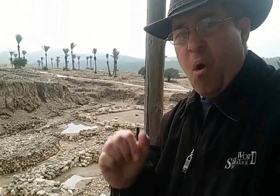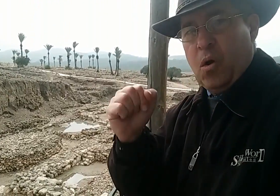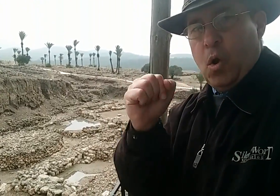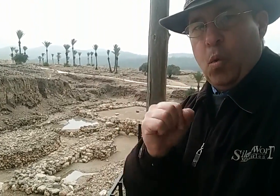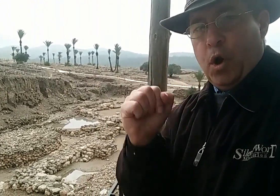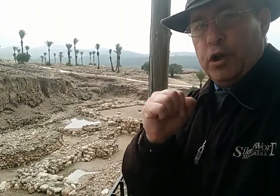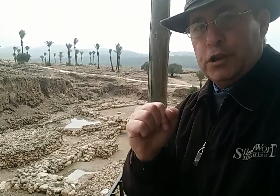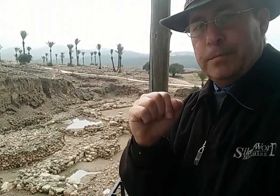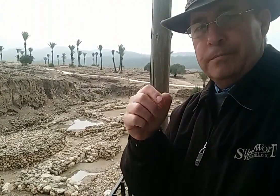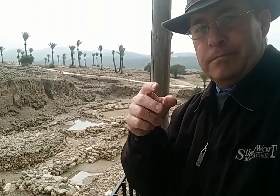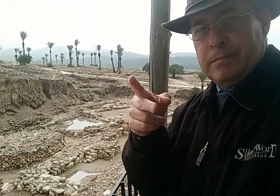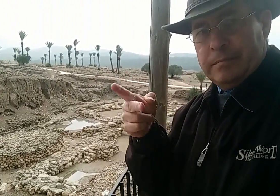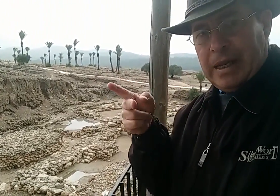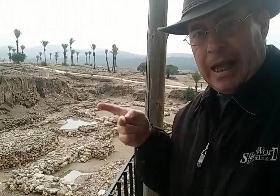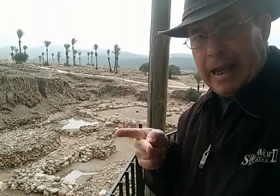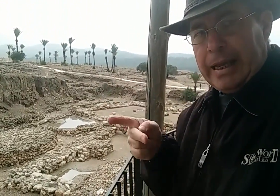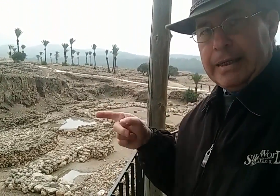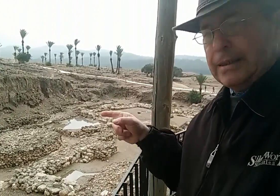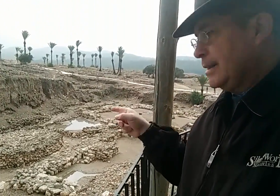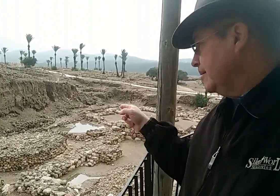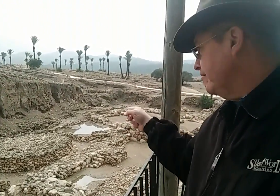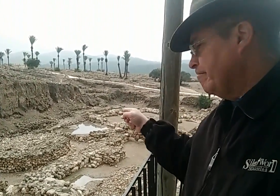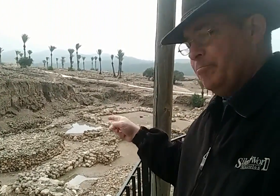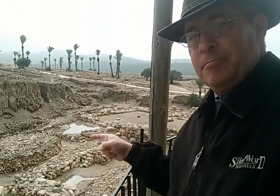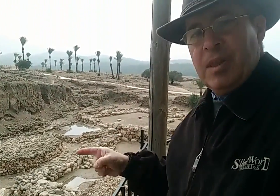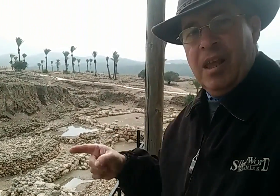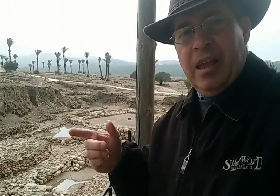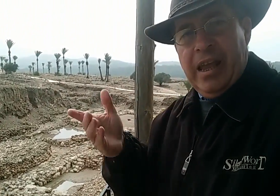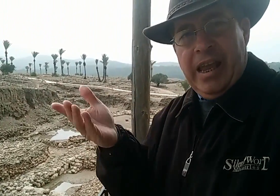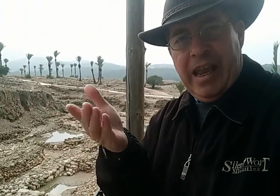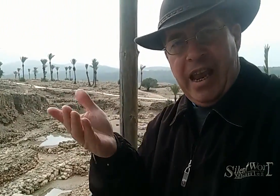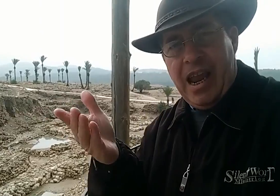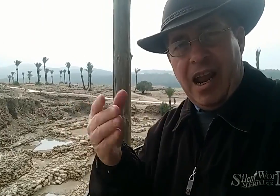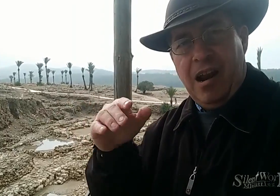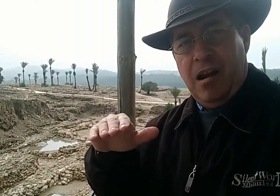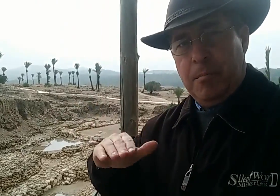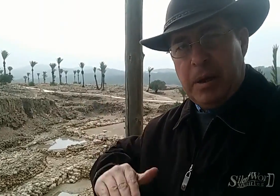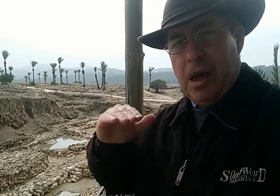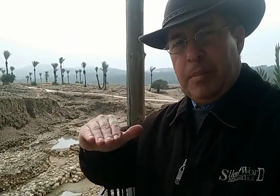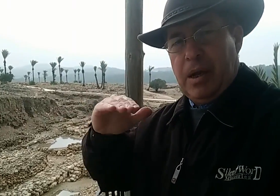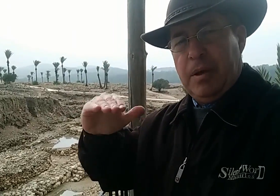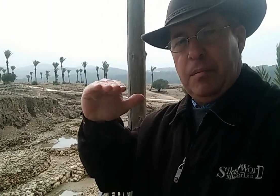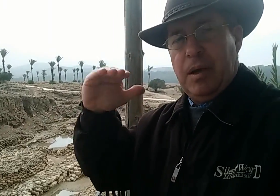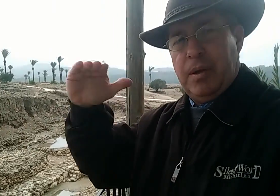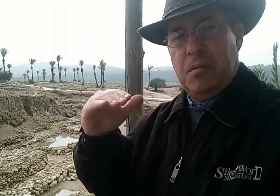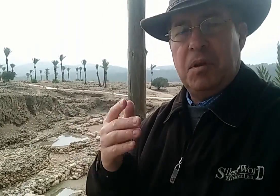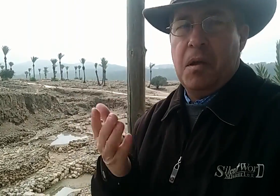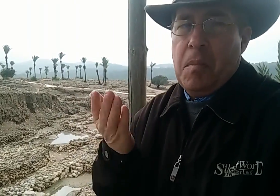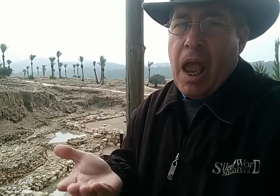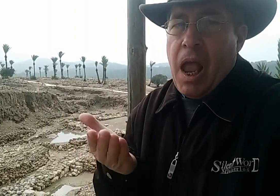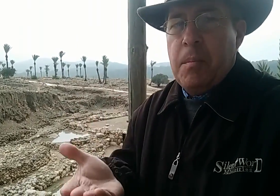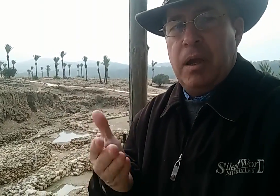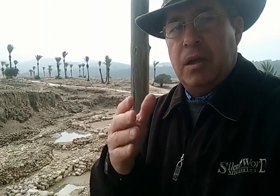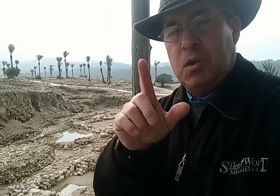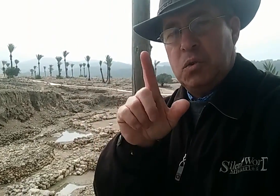place. This is one of the ancient worship areas here in Megiddo. One of the levels